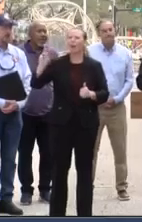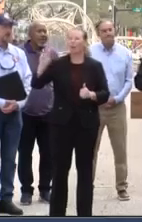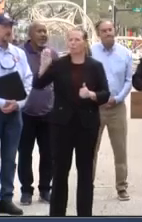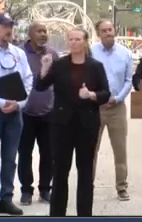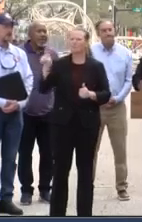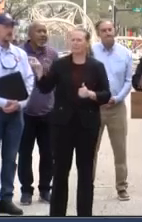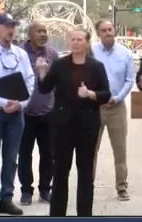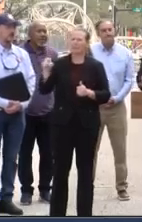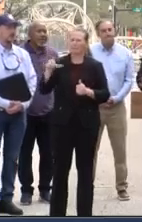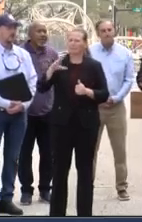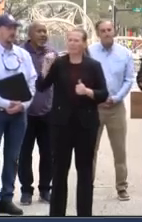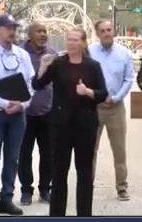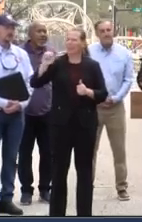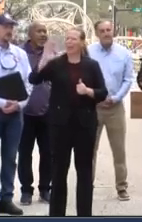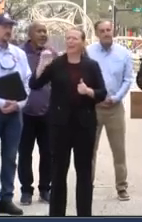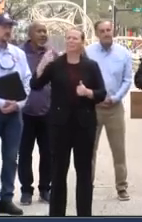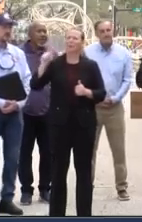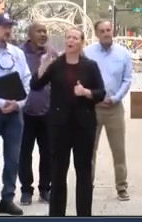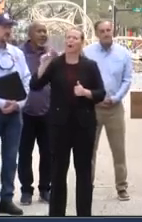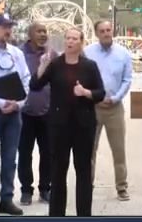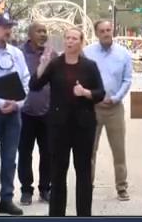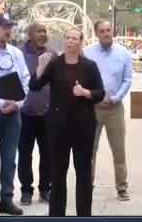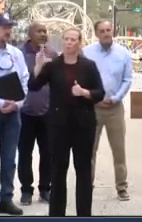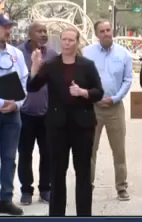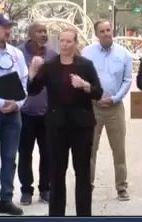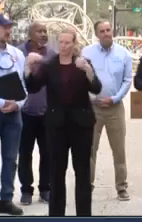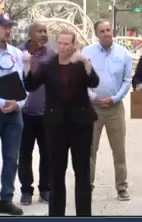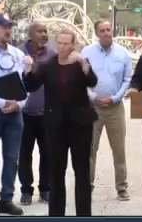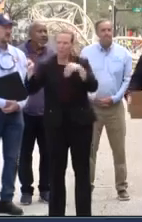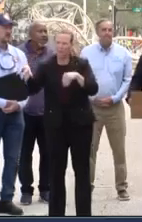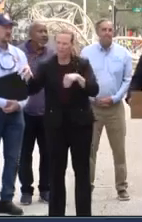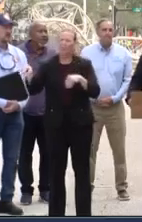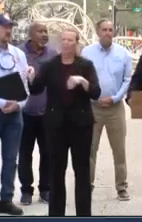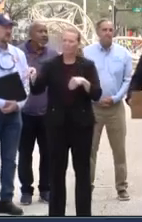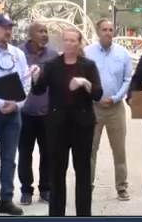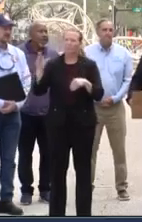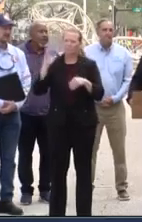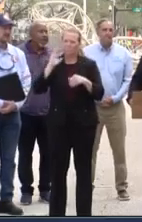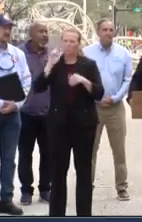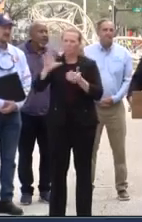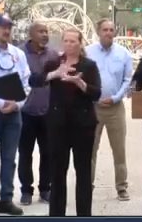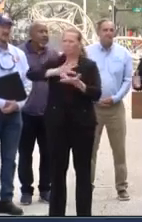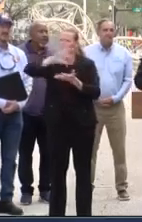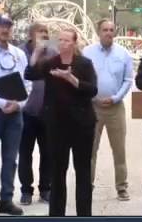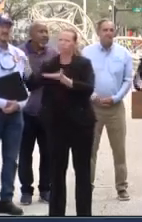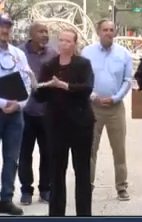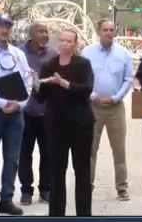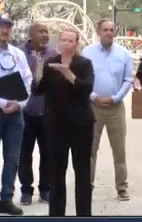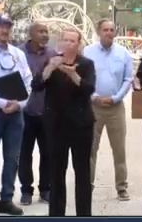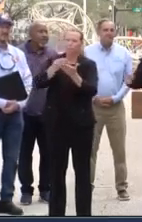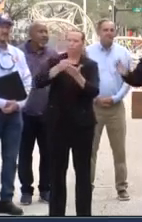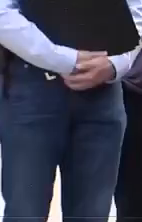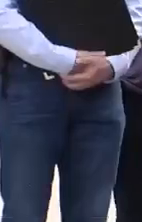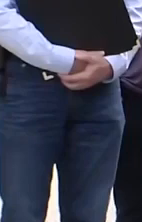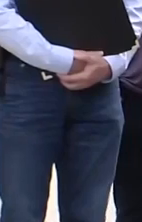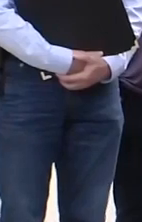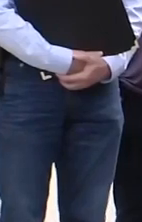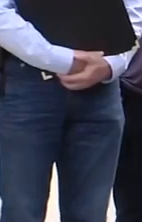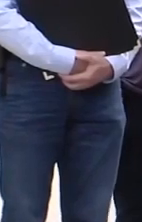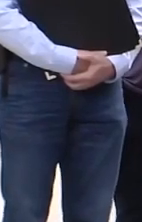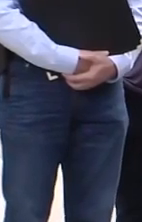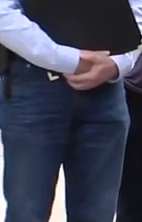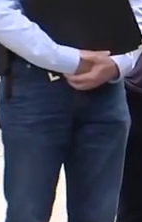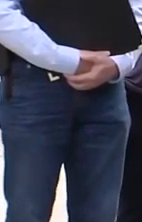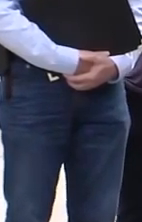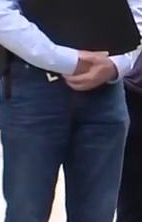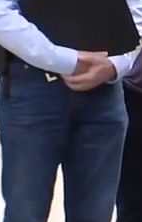Ace Hardware. To bulk purchase supplies so people can have the supplies to do it. But the reality is there's going to, because it's